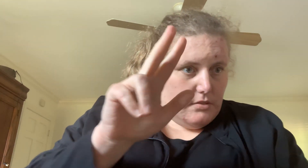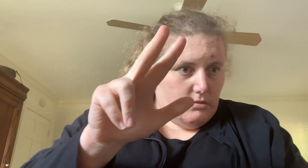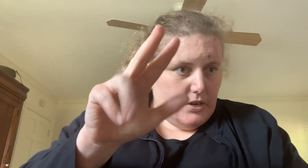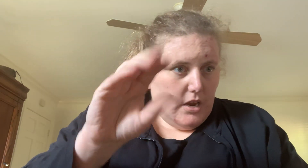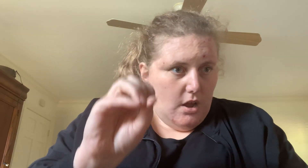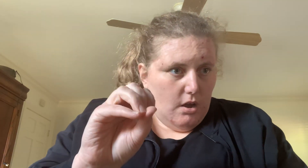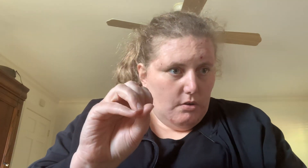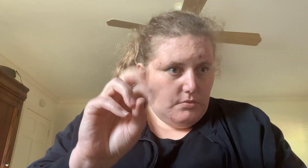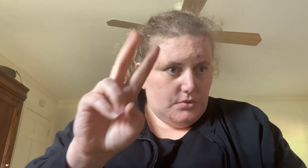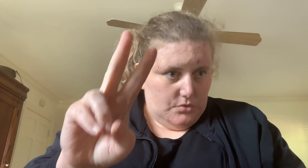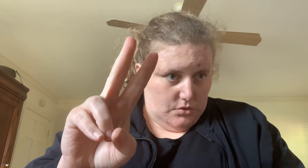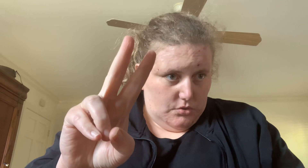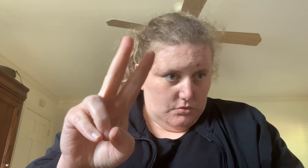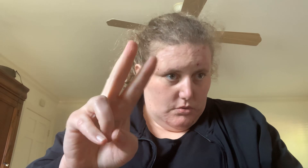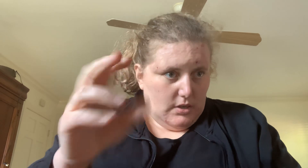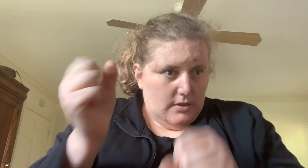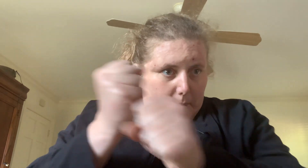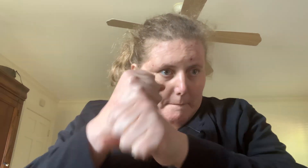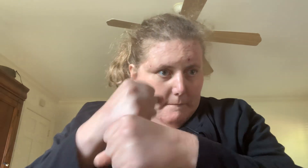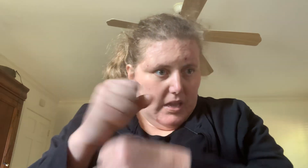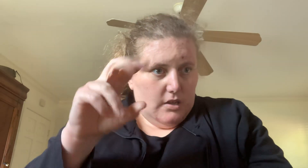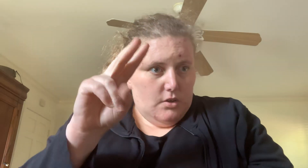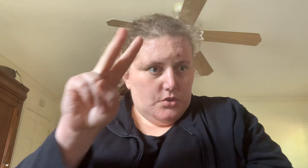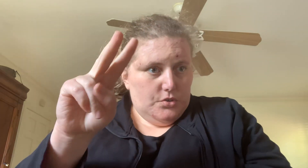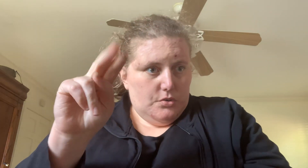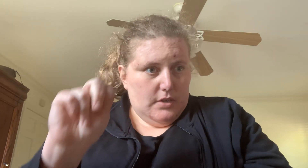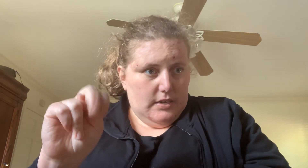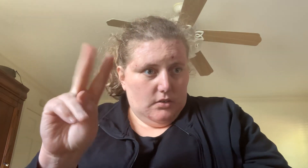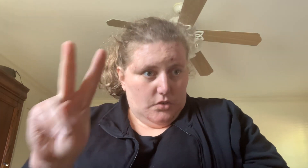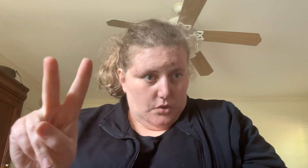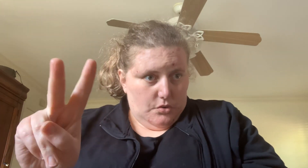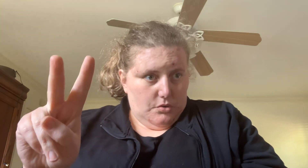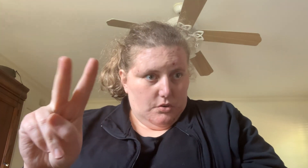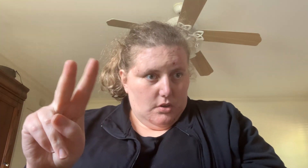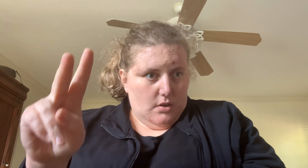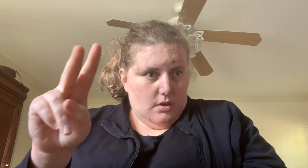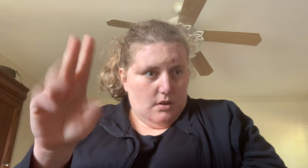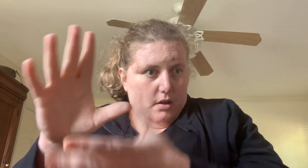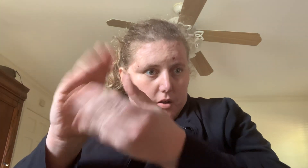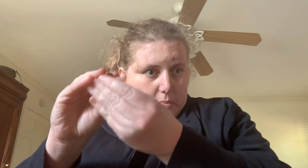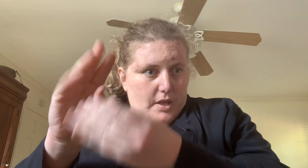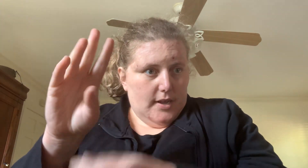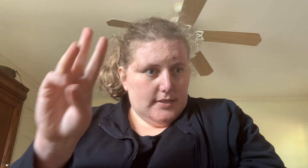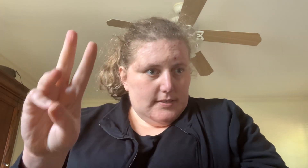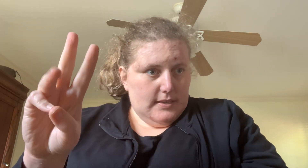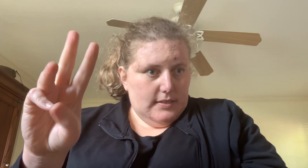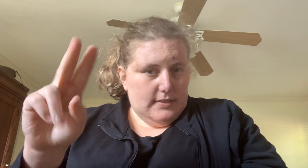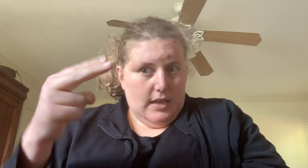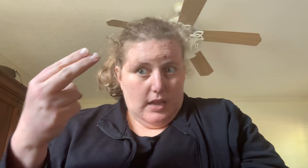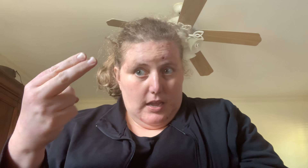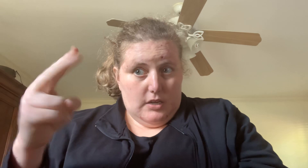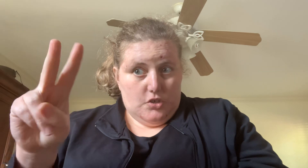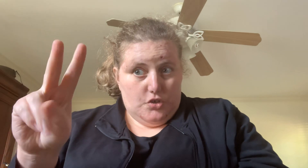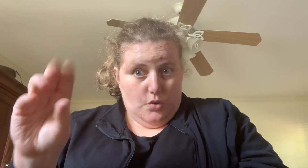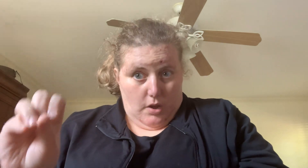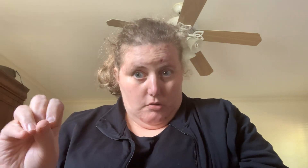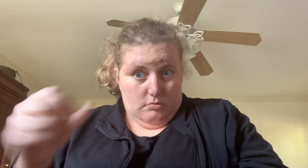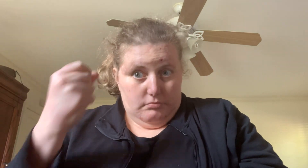you. All right, so I'm going to do 2 problems. The first one, I'm going to show